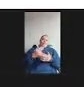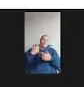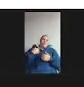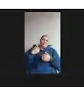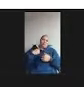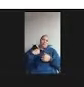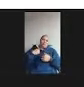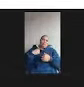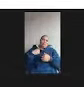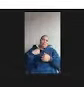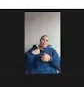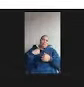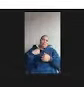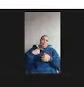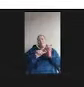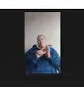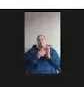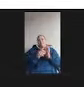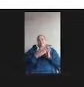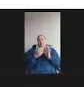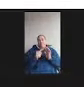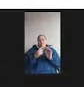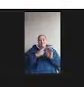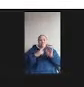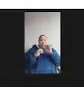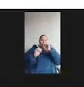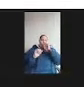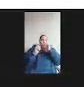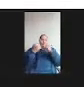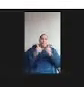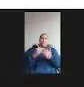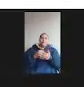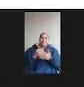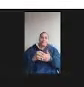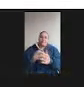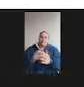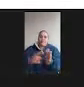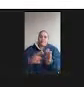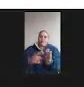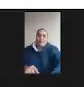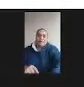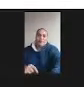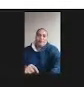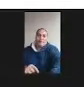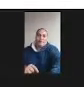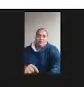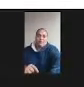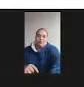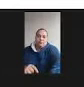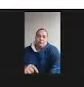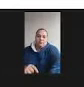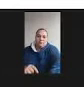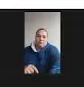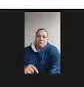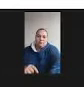fairly important because the accounting officer is required and must ensure that the resources of Parliament